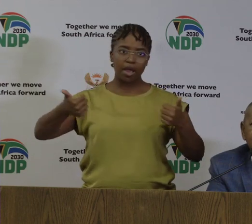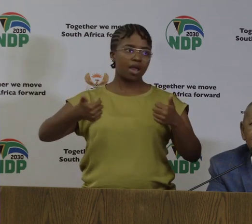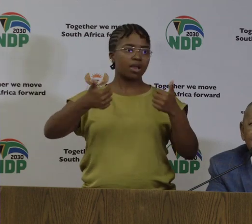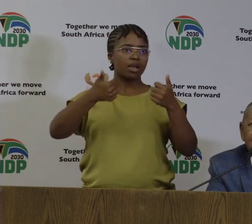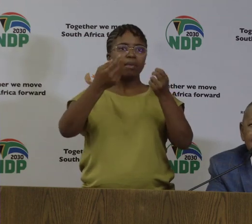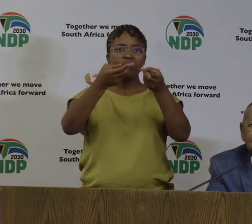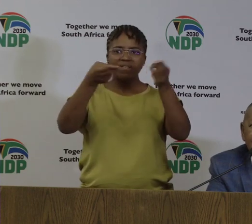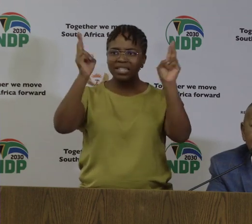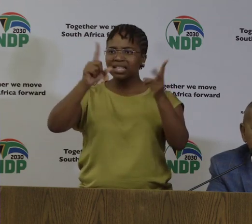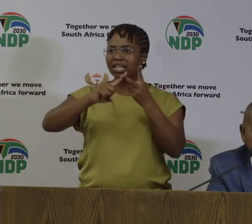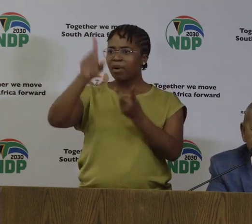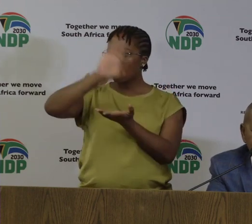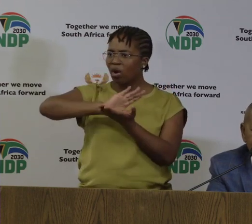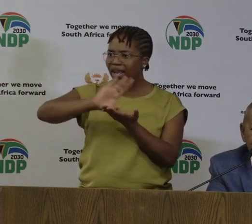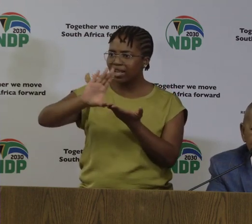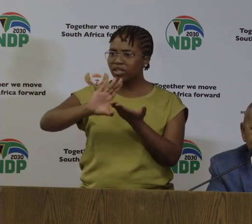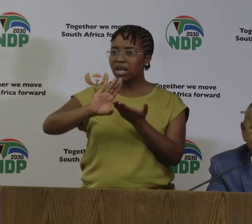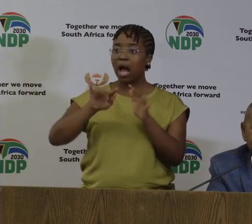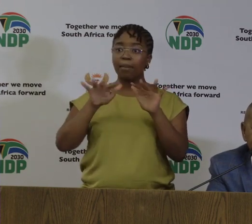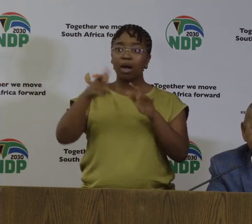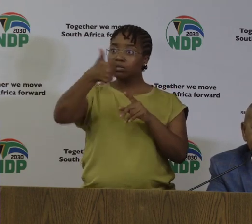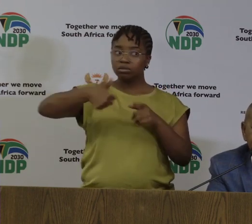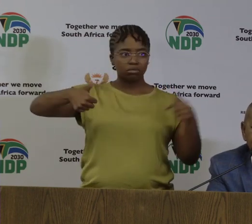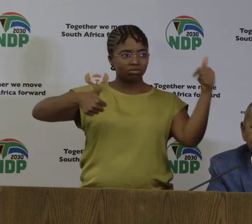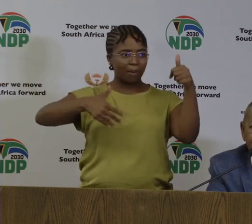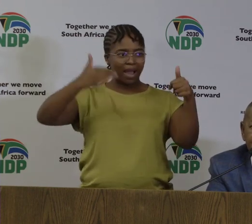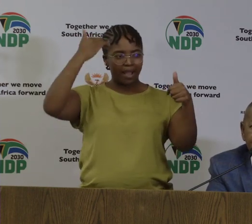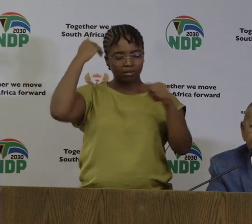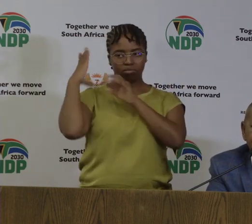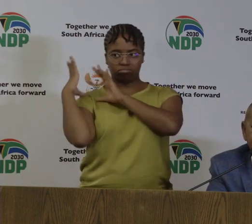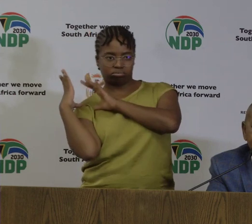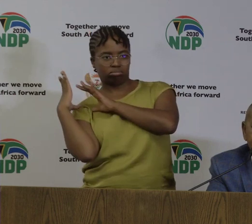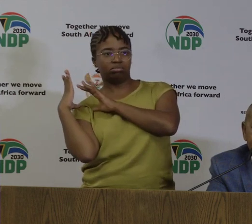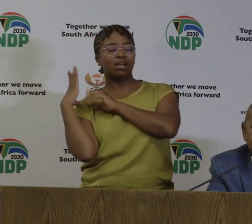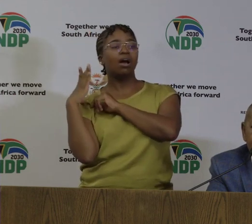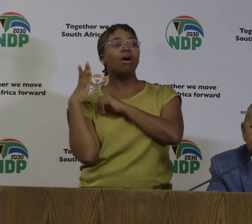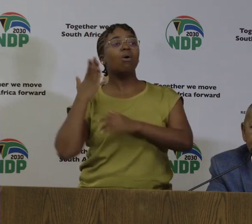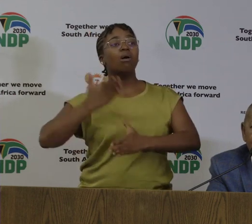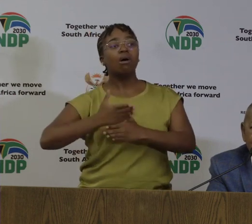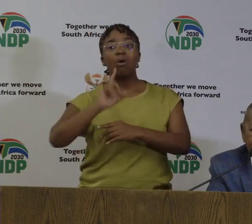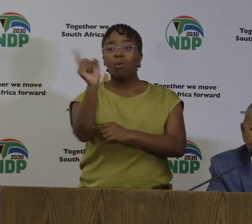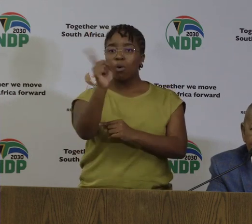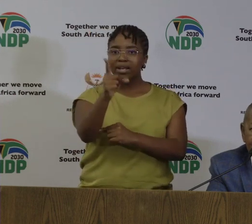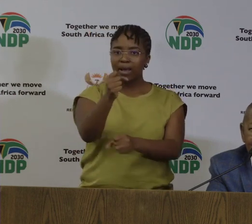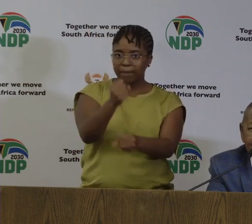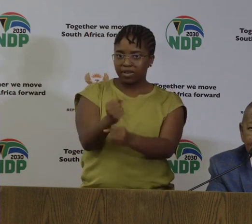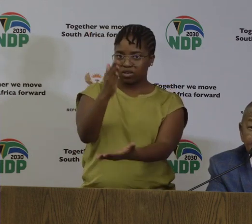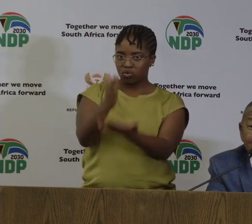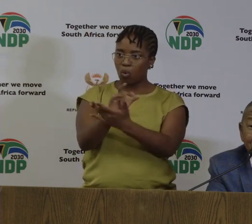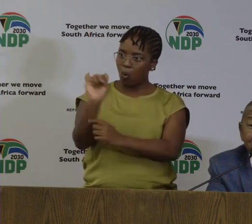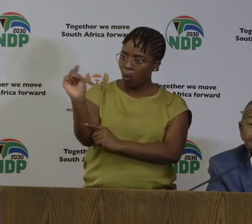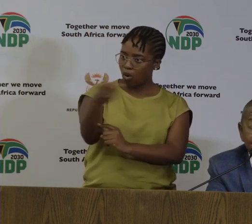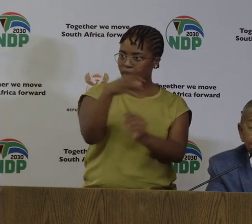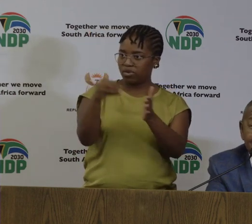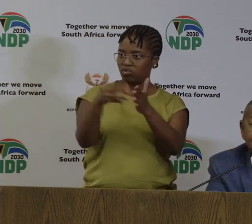nasemakolleji, abaphathi bamakolleji bayazi ukuthi banomsebenzi okwenza isiqiniseko ukuthi babhekelele ukuthi